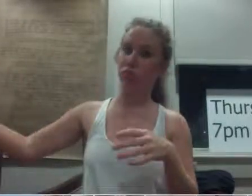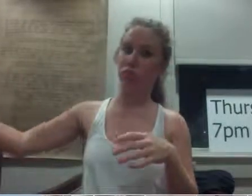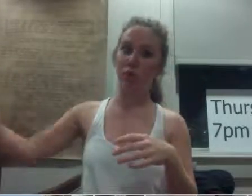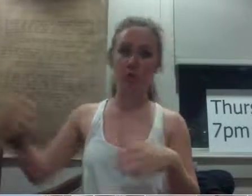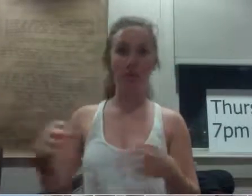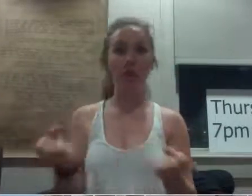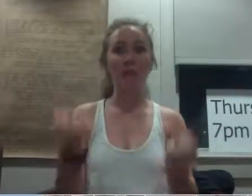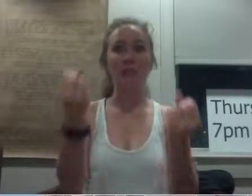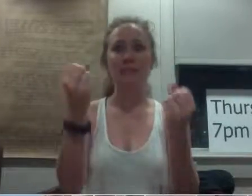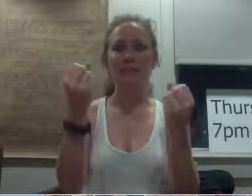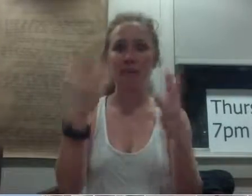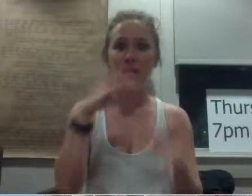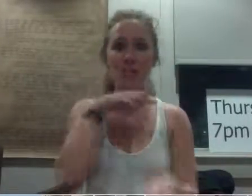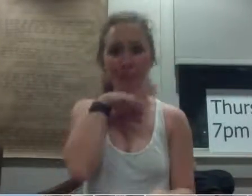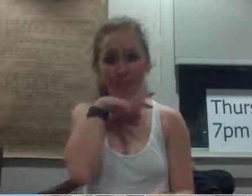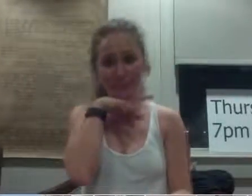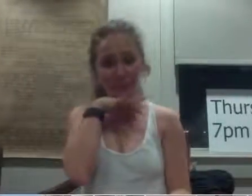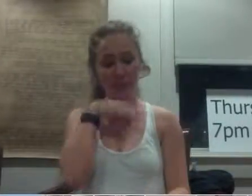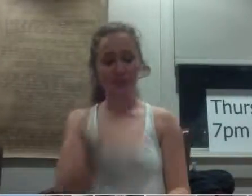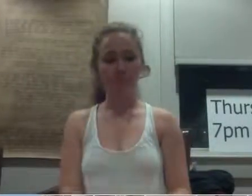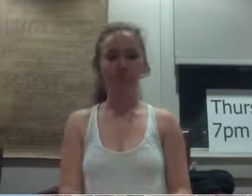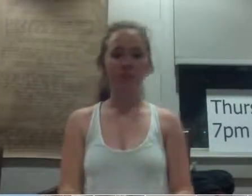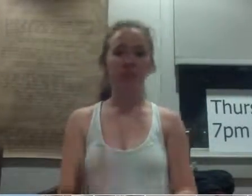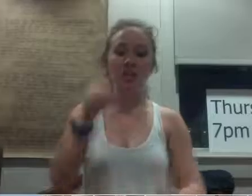There are a lot of bacteria in the world.